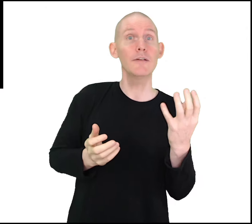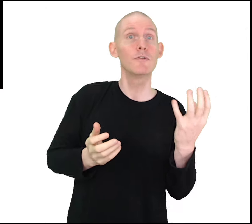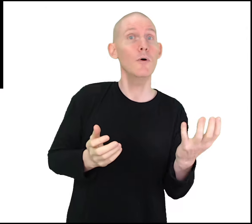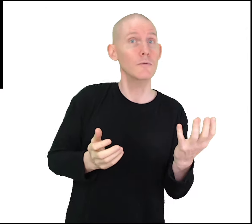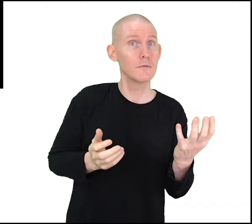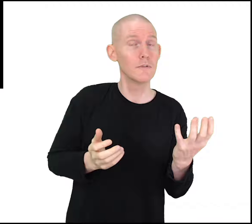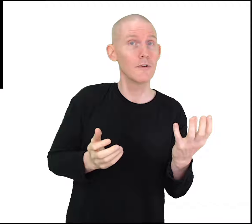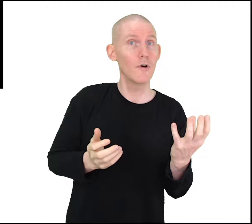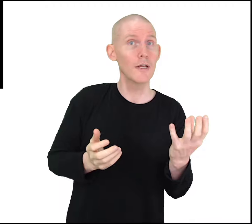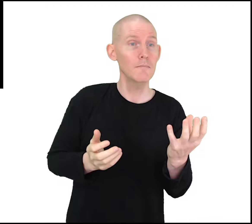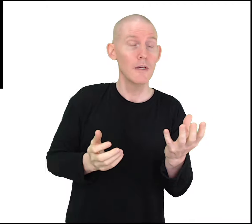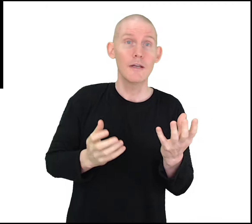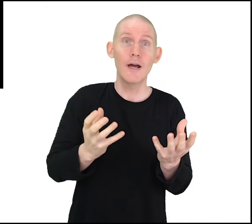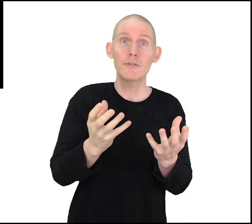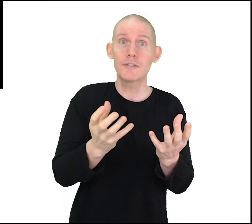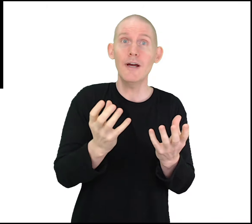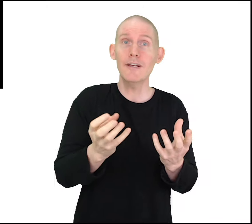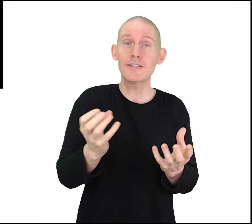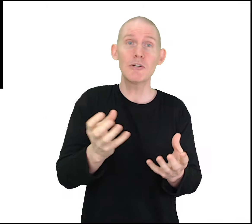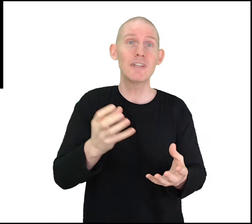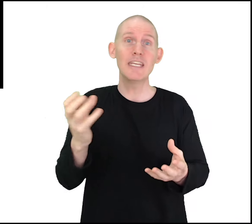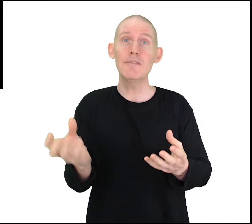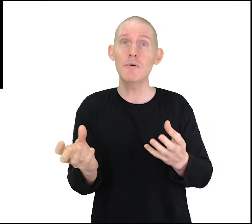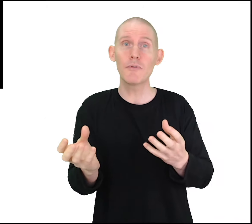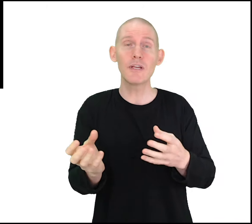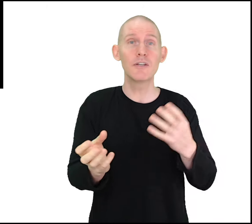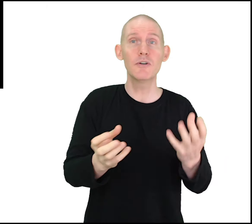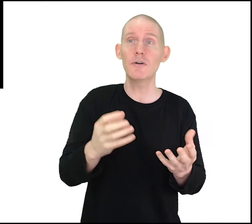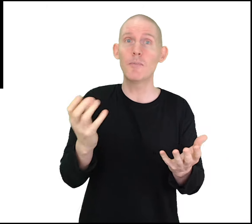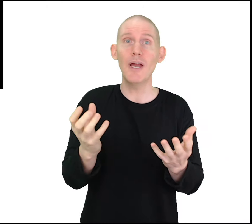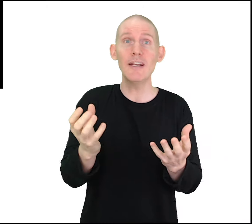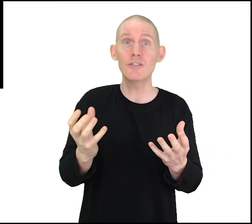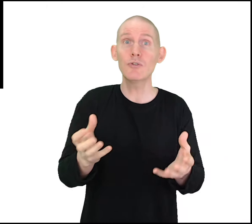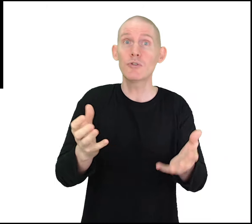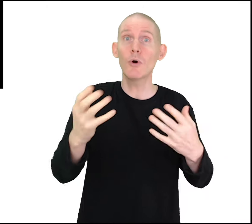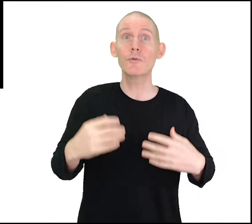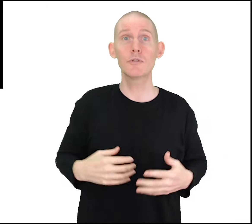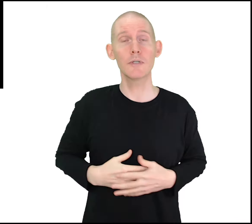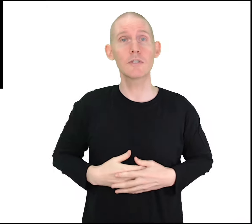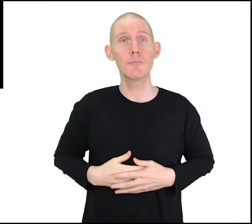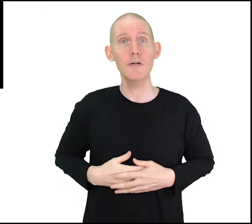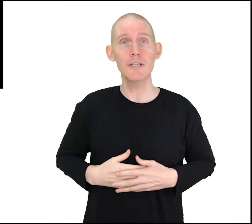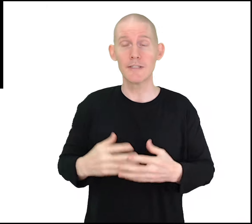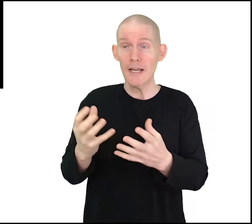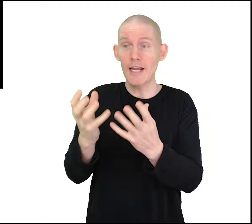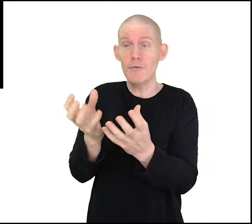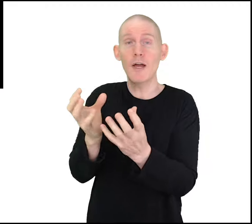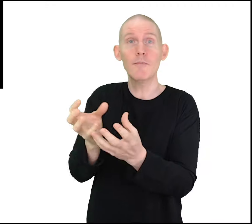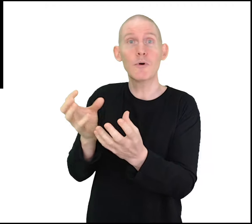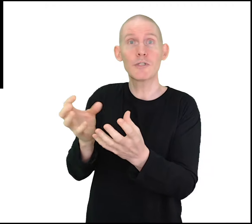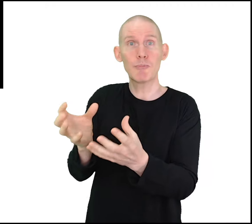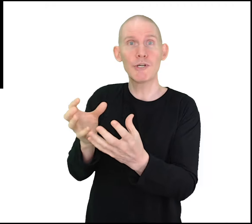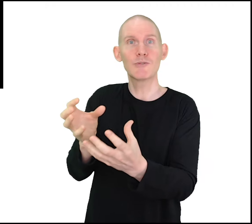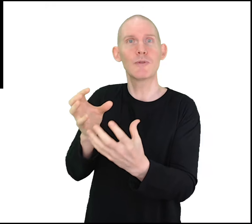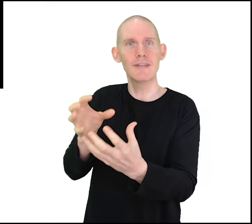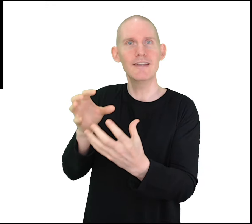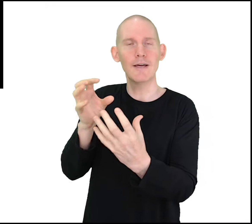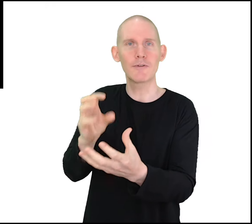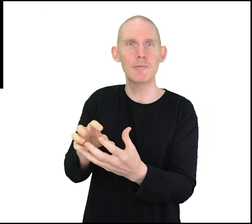don't. Right? Now, it's not necessarily an evil thing, a good or a bad. It just shows your experience. And if you have more experience within the deaf